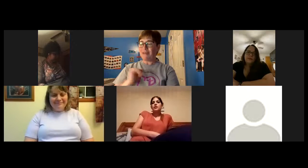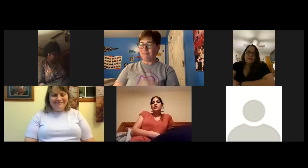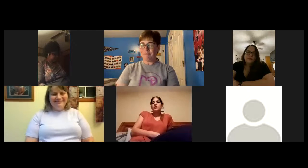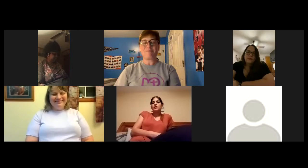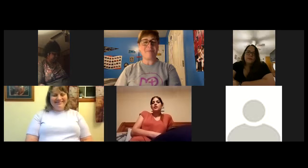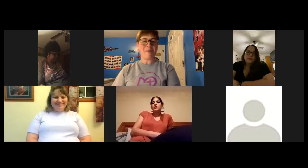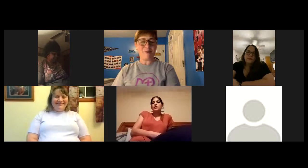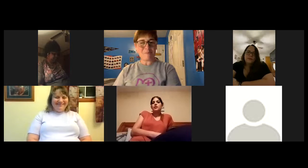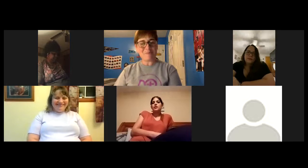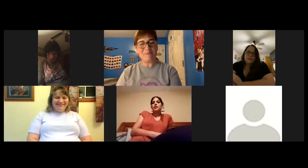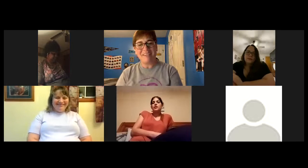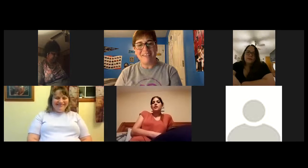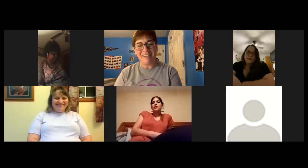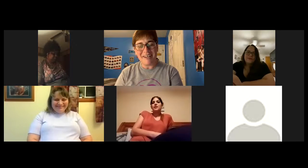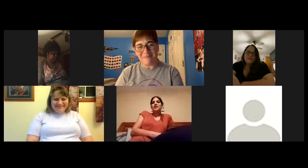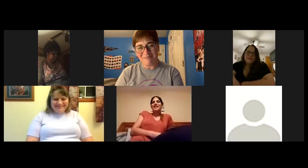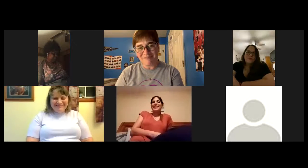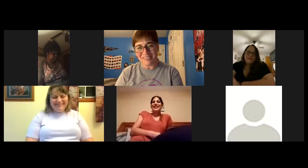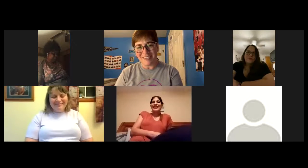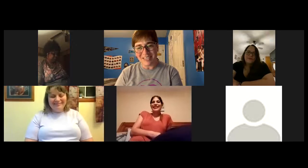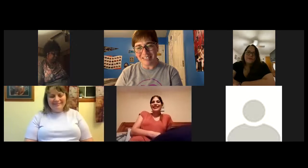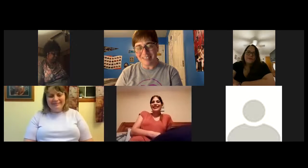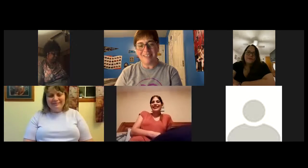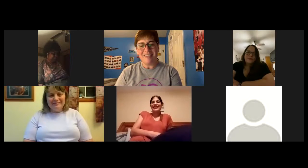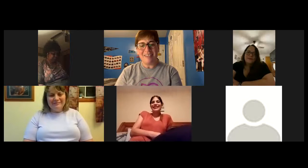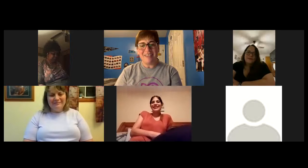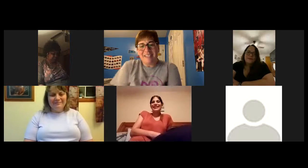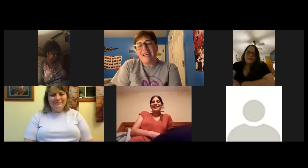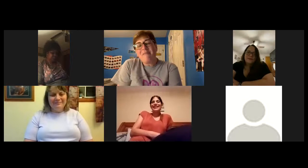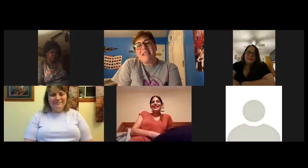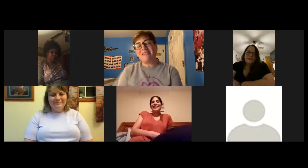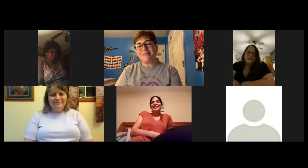free time. There you go. So that's